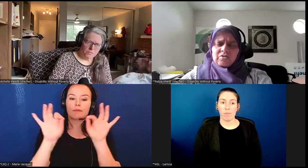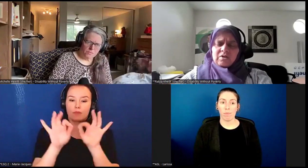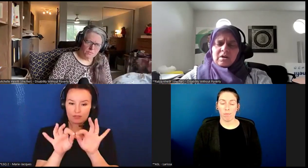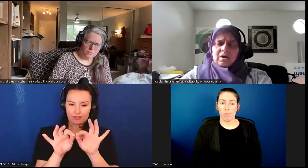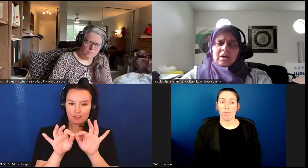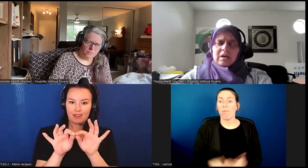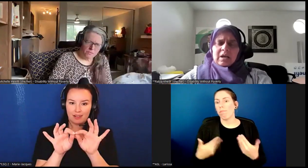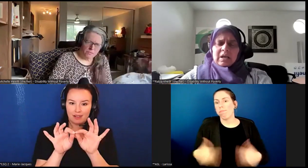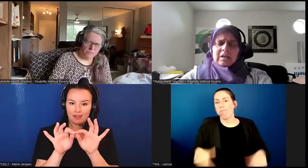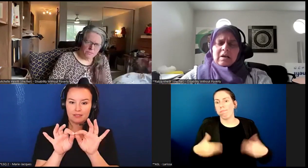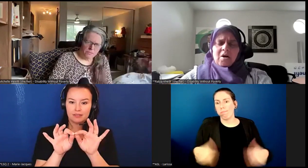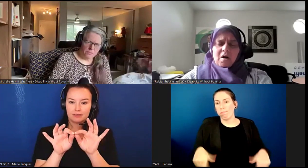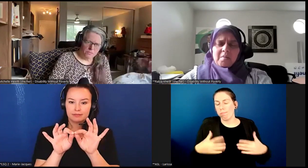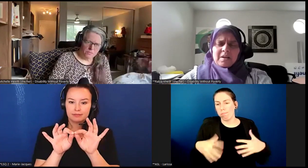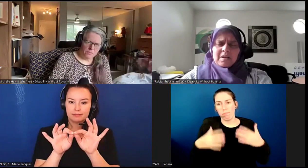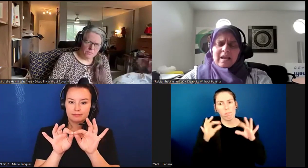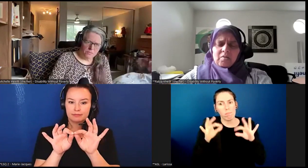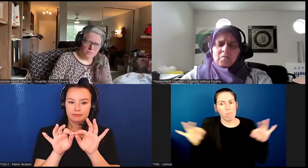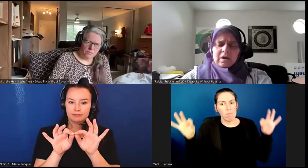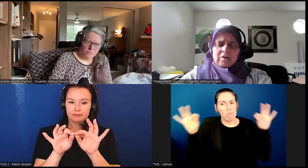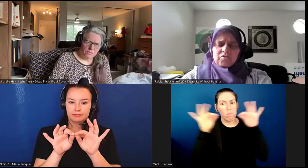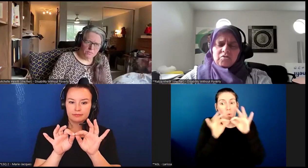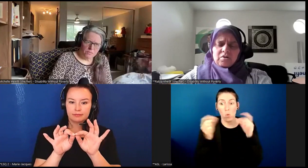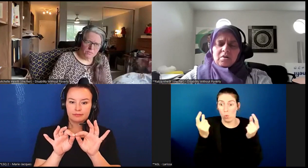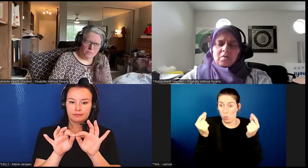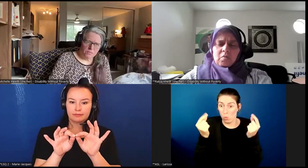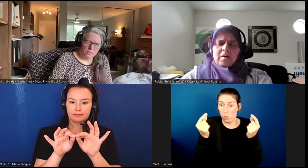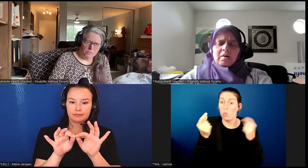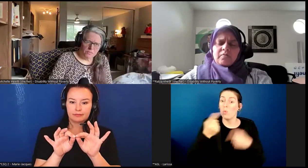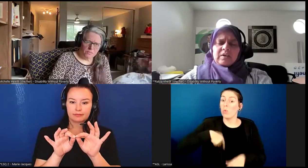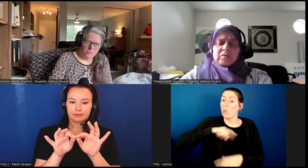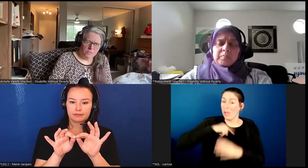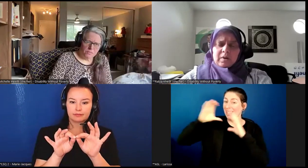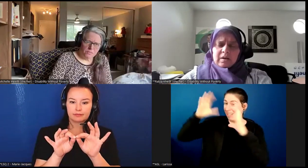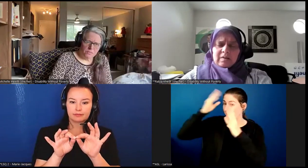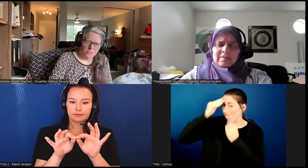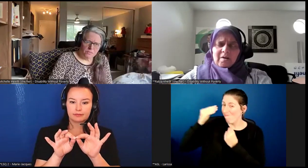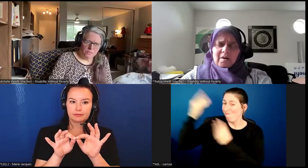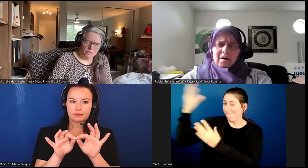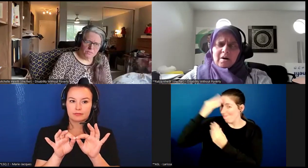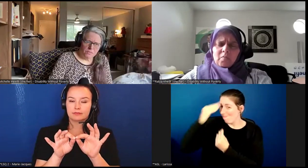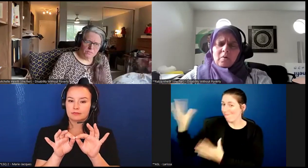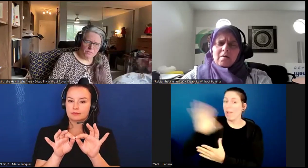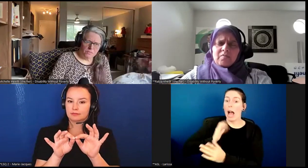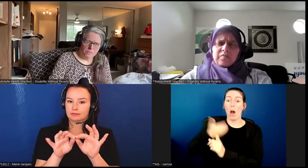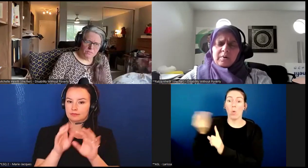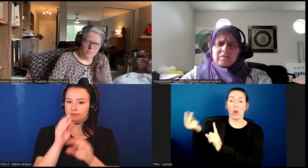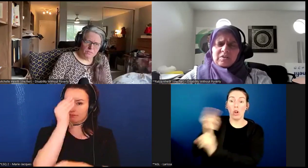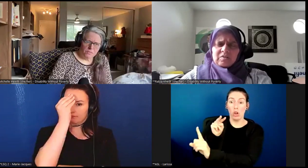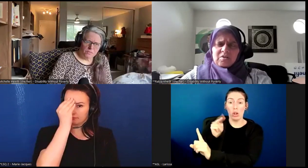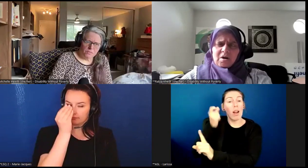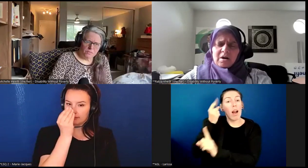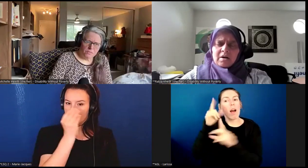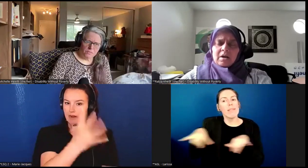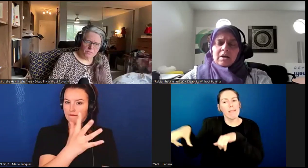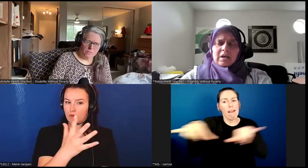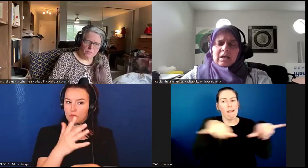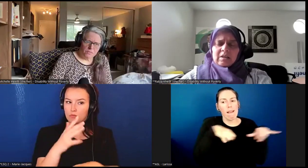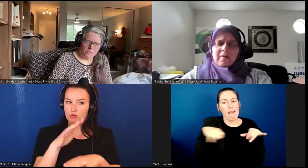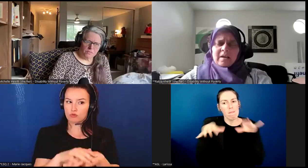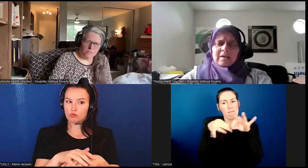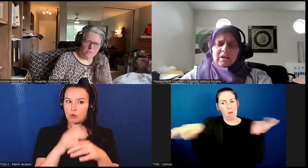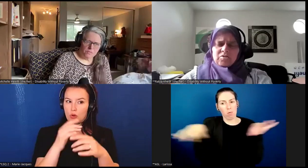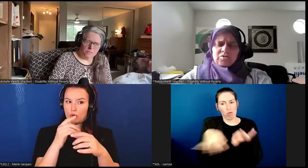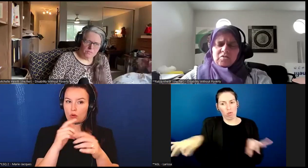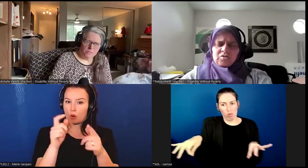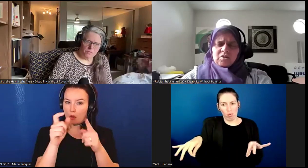communicate in common language what our viewpoints are, what our voices are in